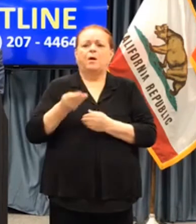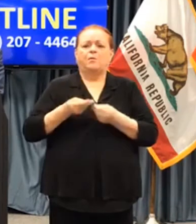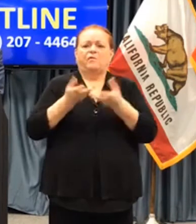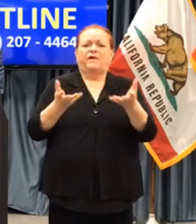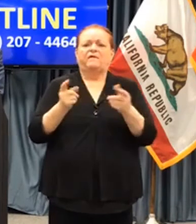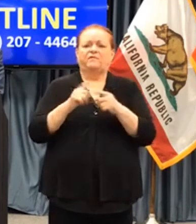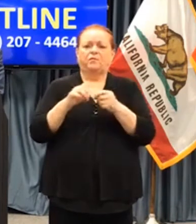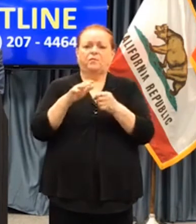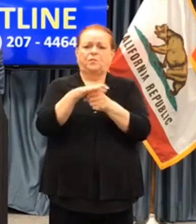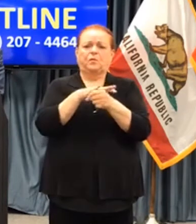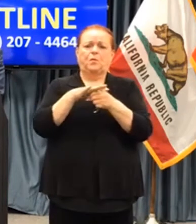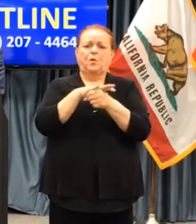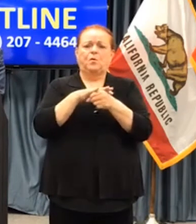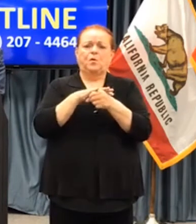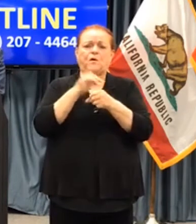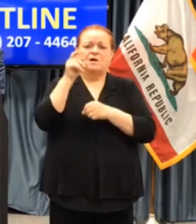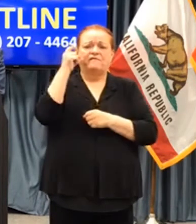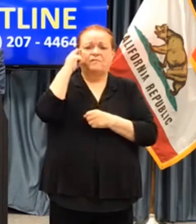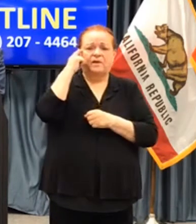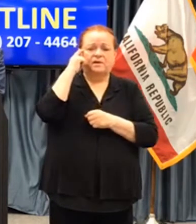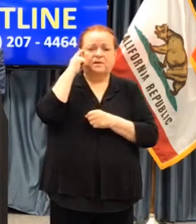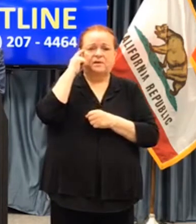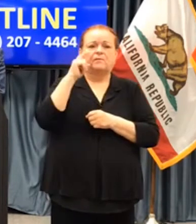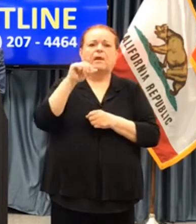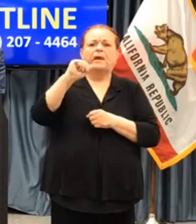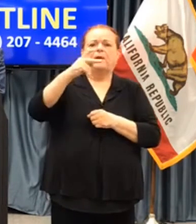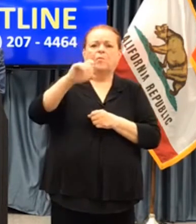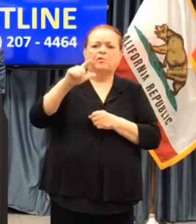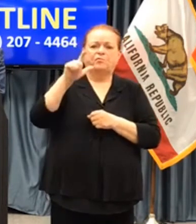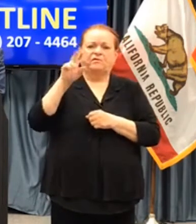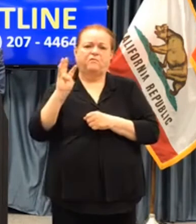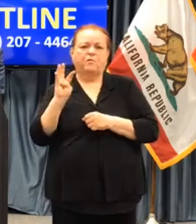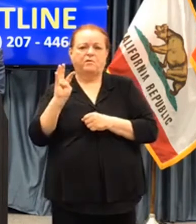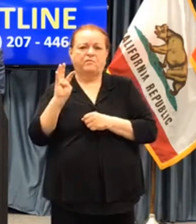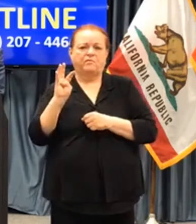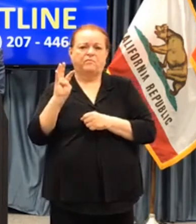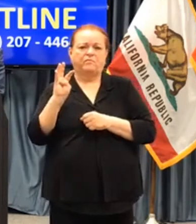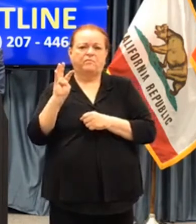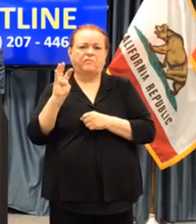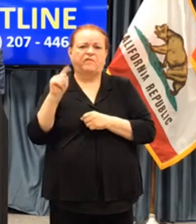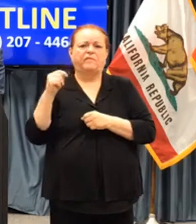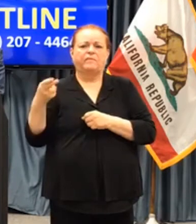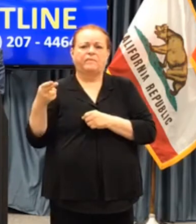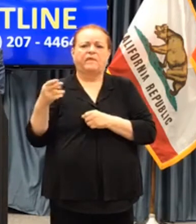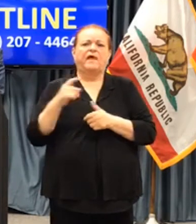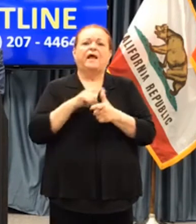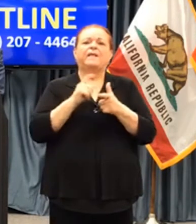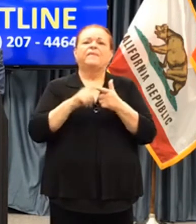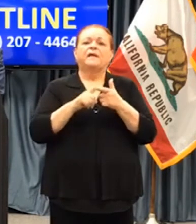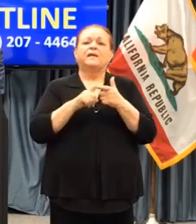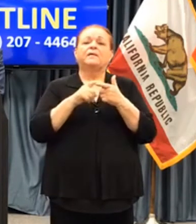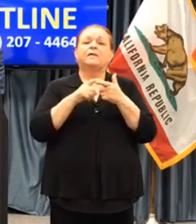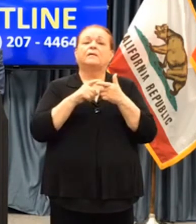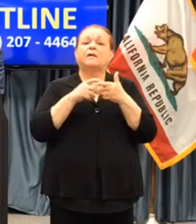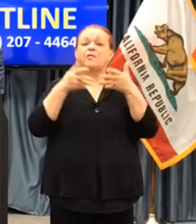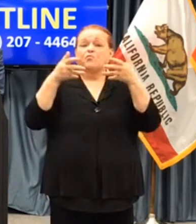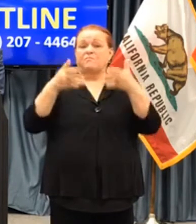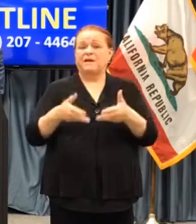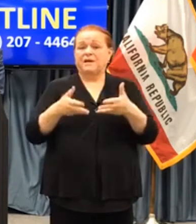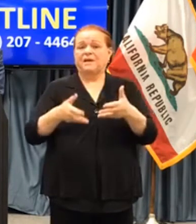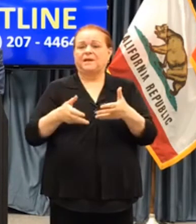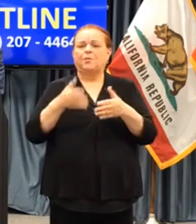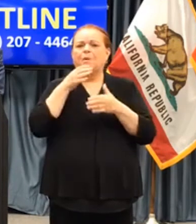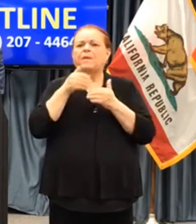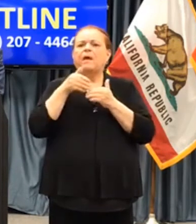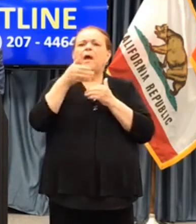local government by April 24th. And then the remaining would be sometime after that. So we'll have to wait